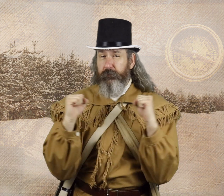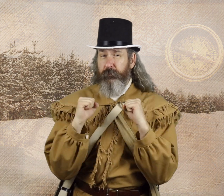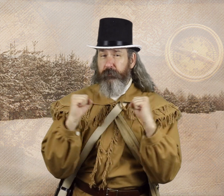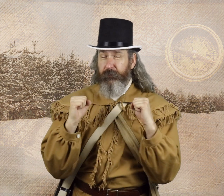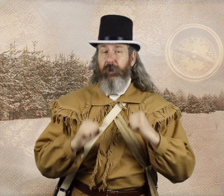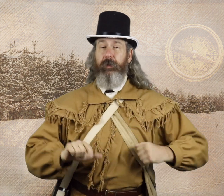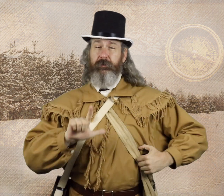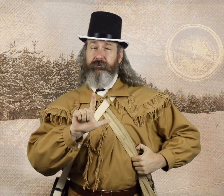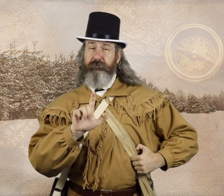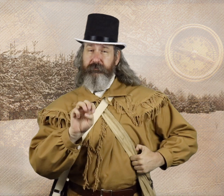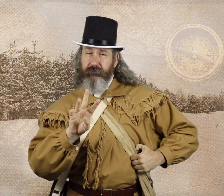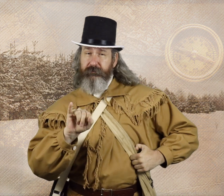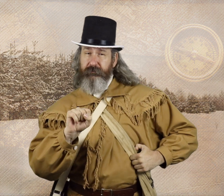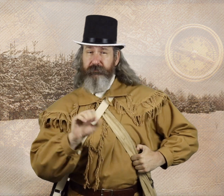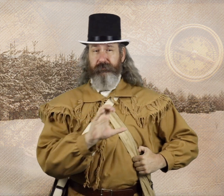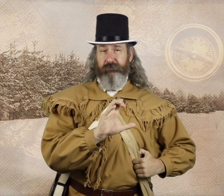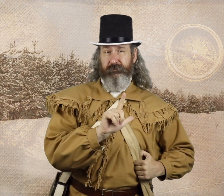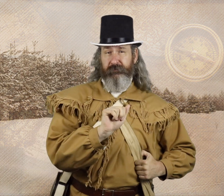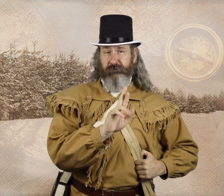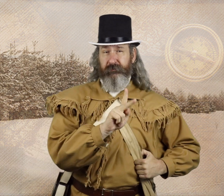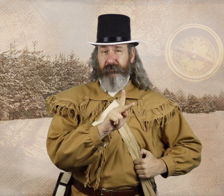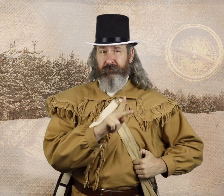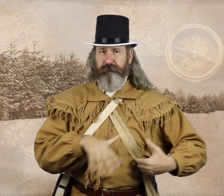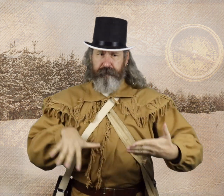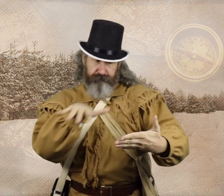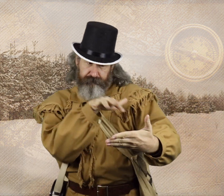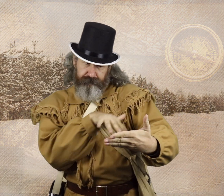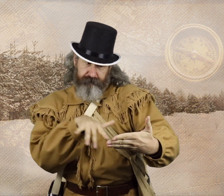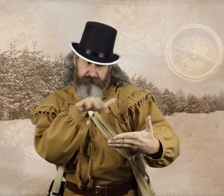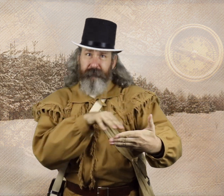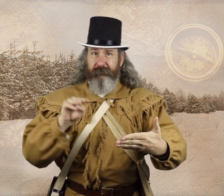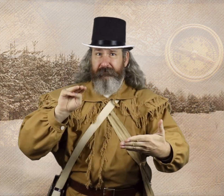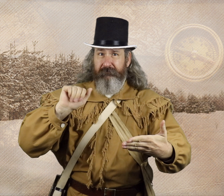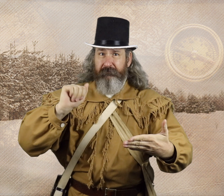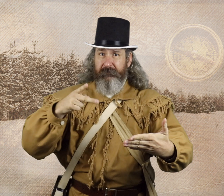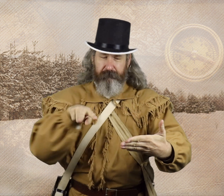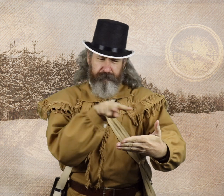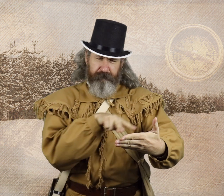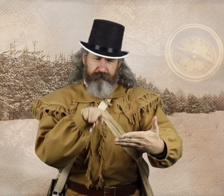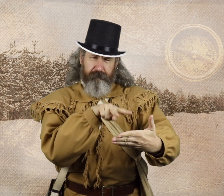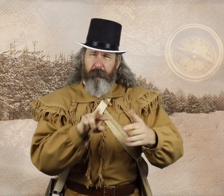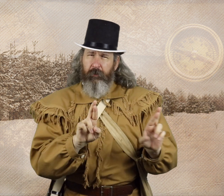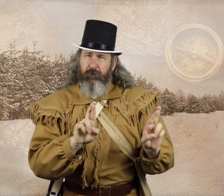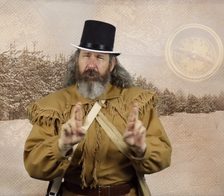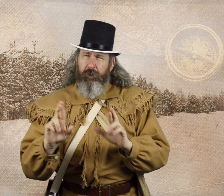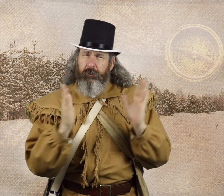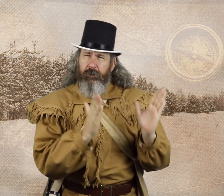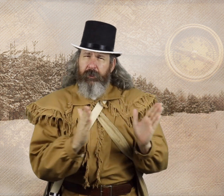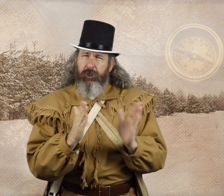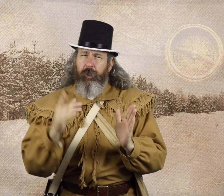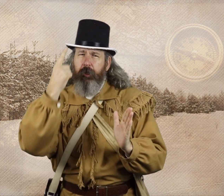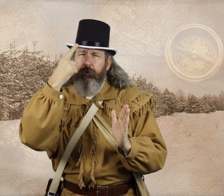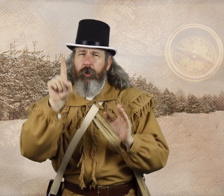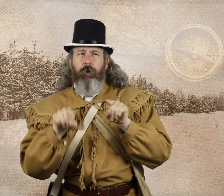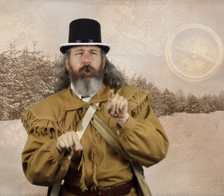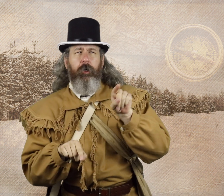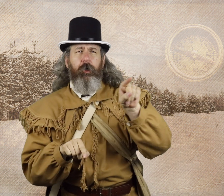During the winter, Lewis and Clark studied their maps and made plans.